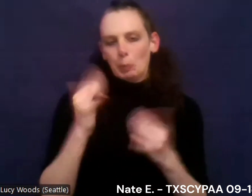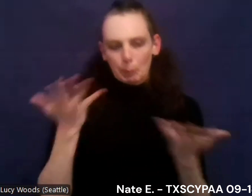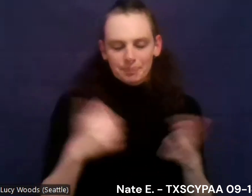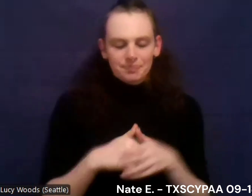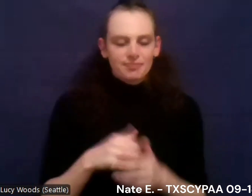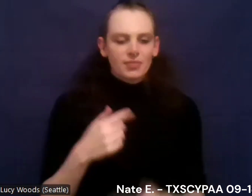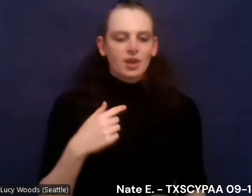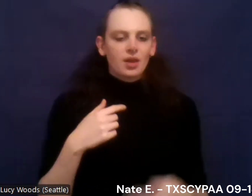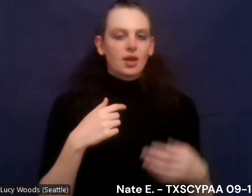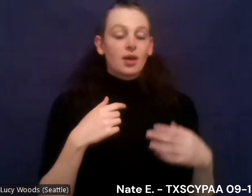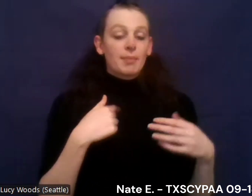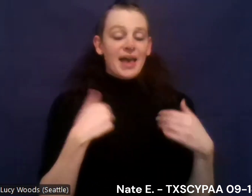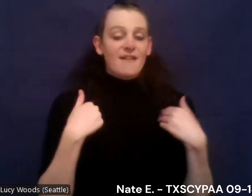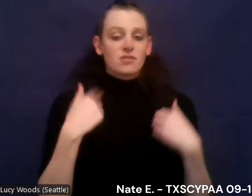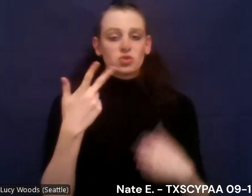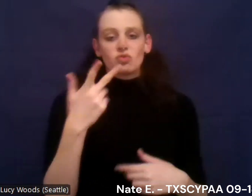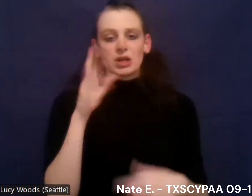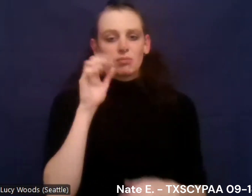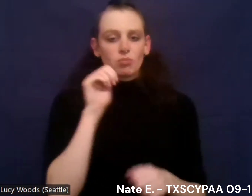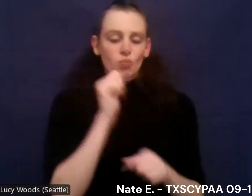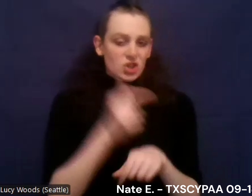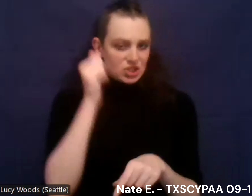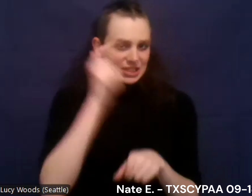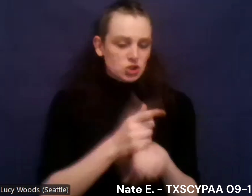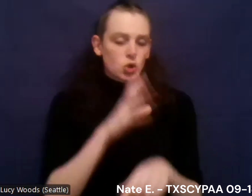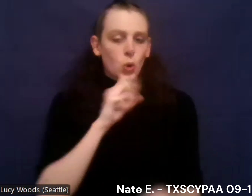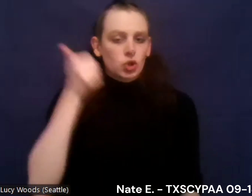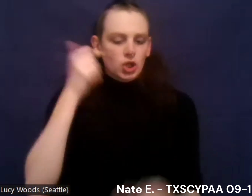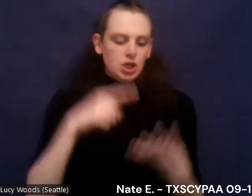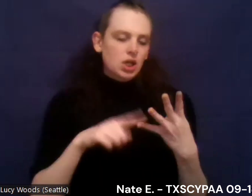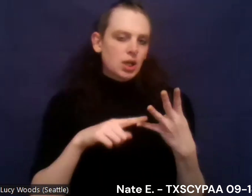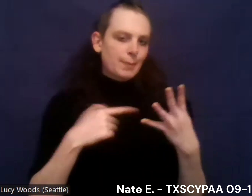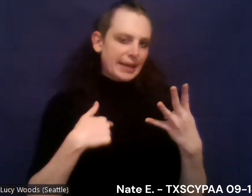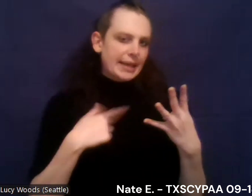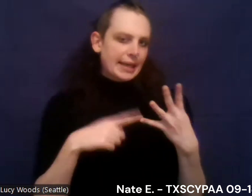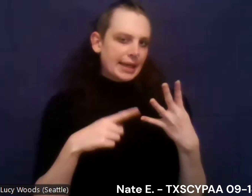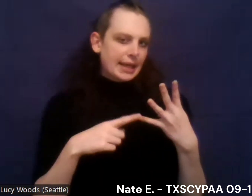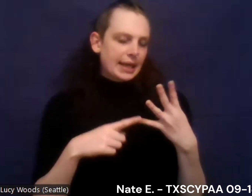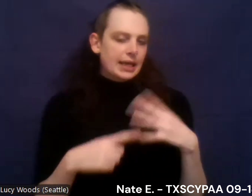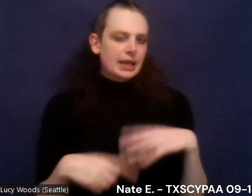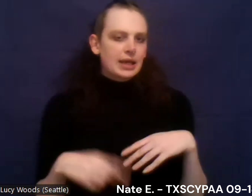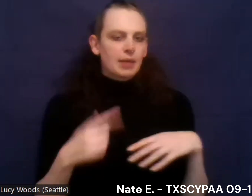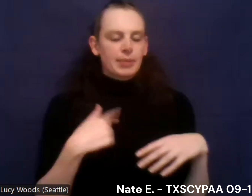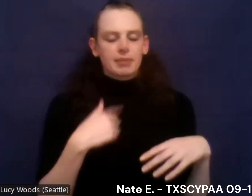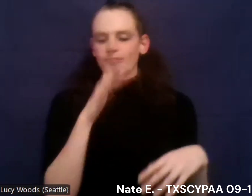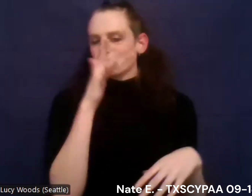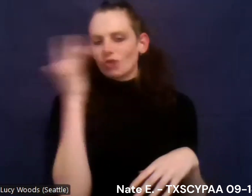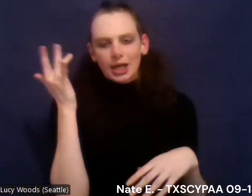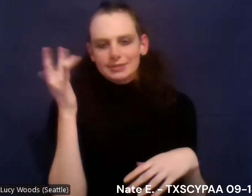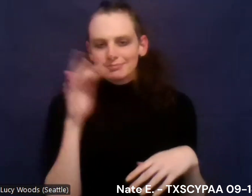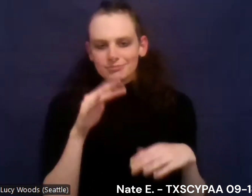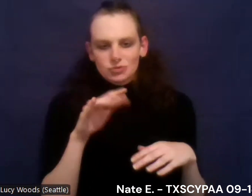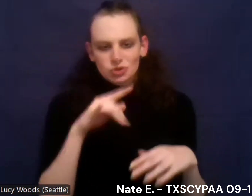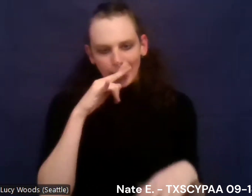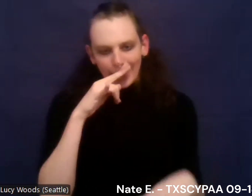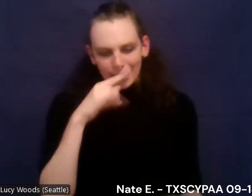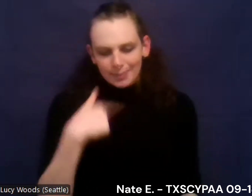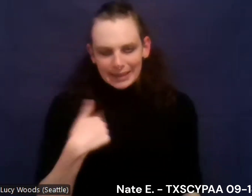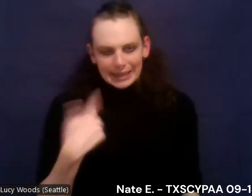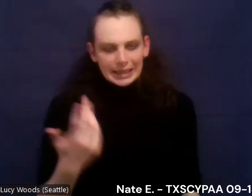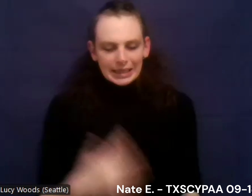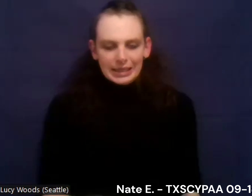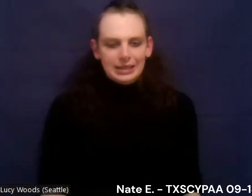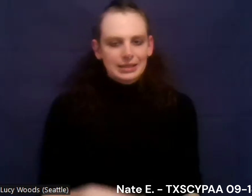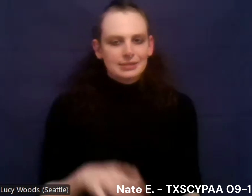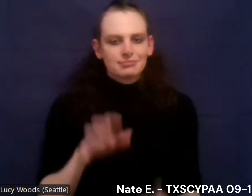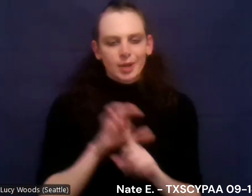and you know, to keep it short, kind of the classic forgotten child, right? Like my parents raised